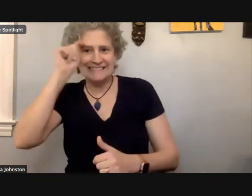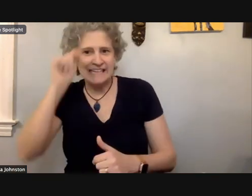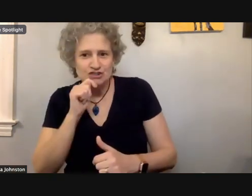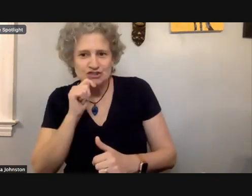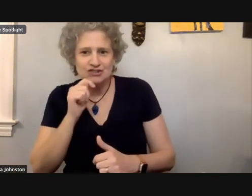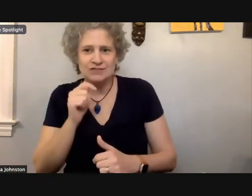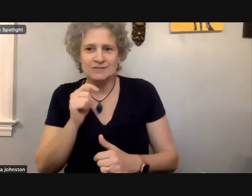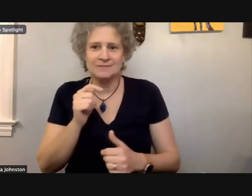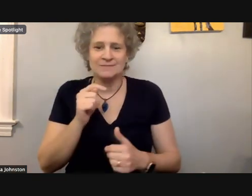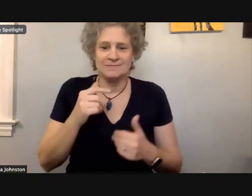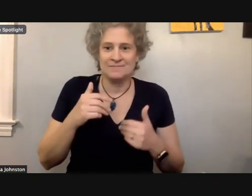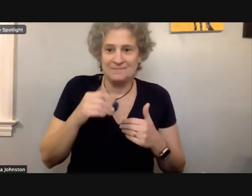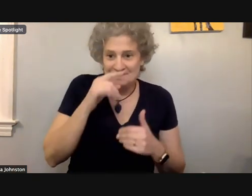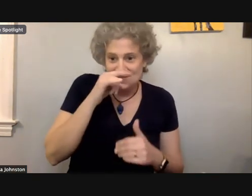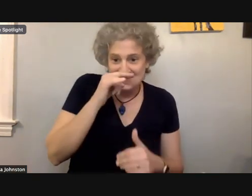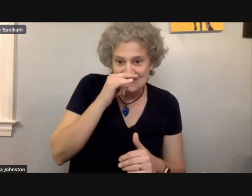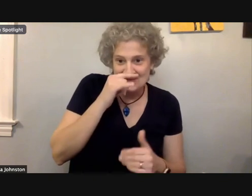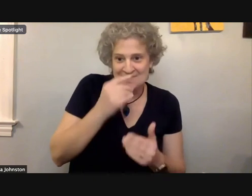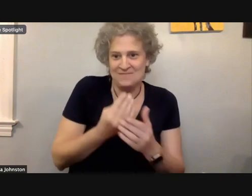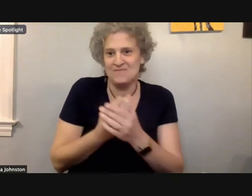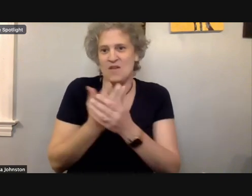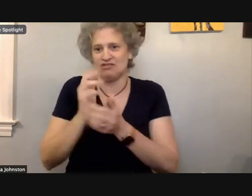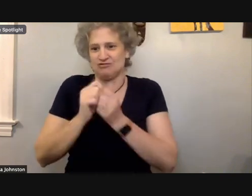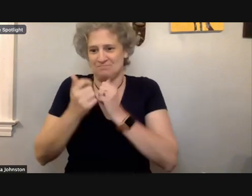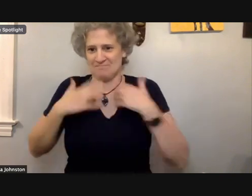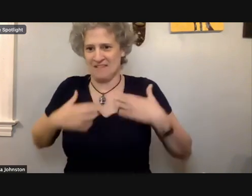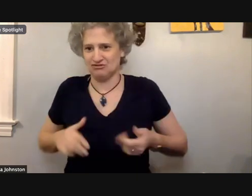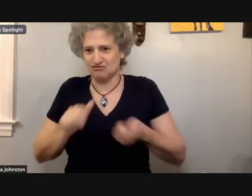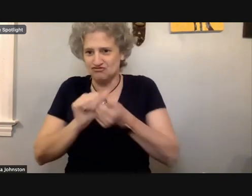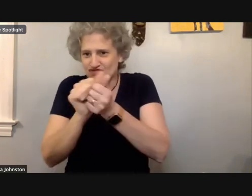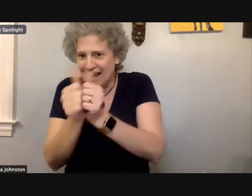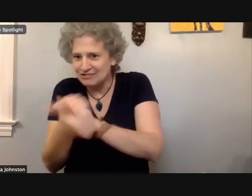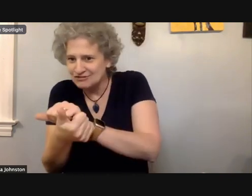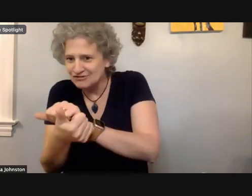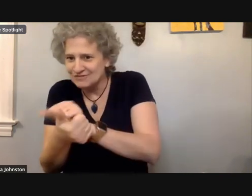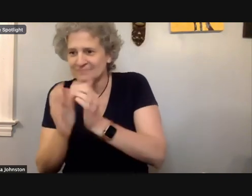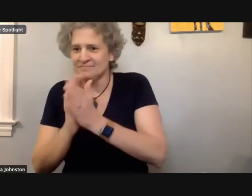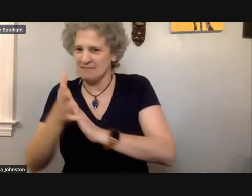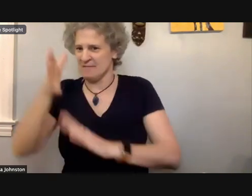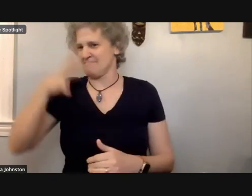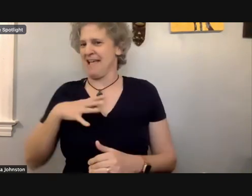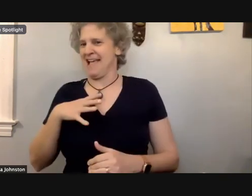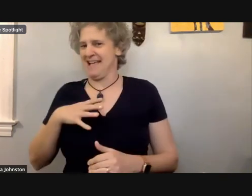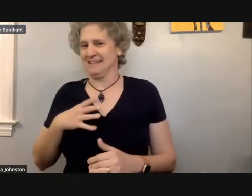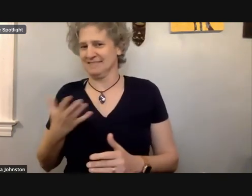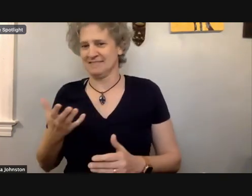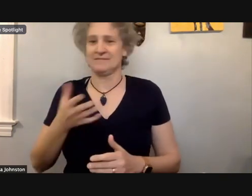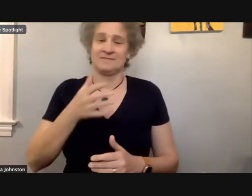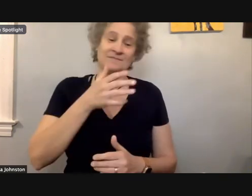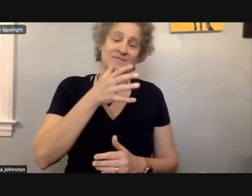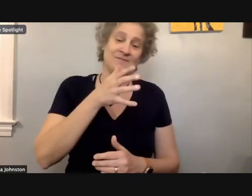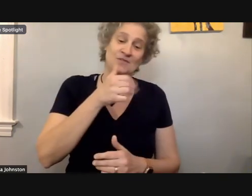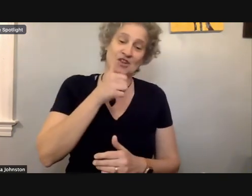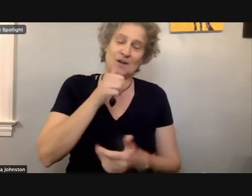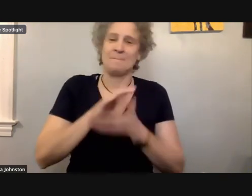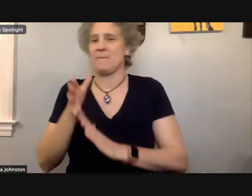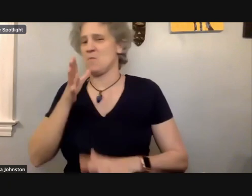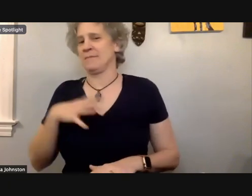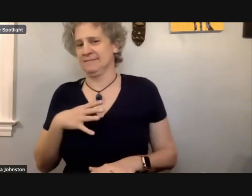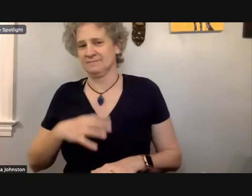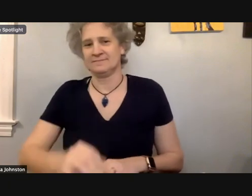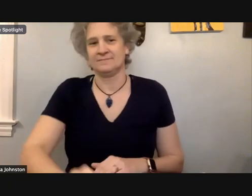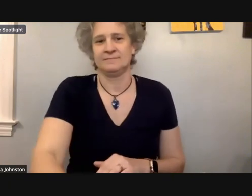So puberty, those teenage years, when their body starts to change and they become an adult, they become